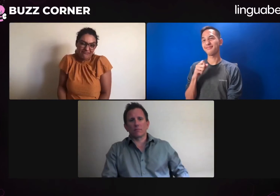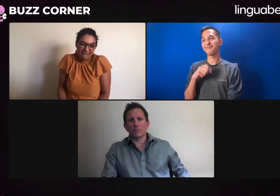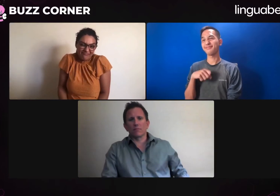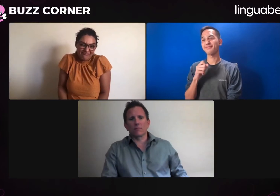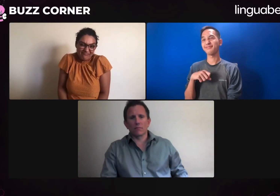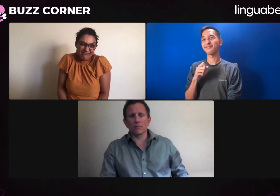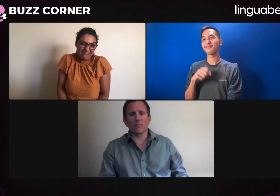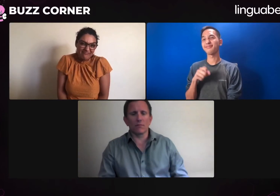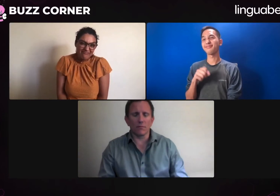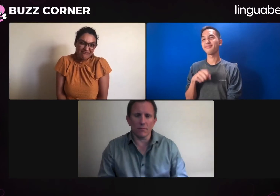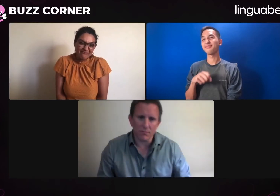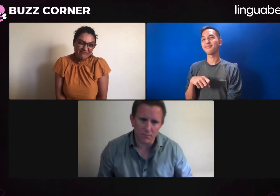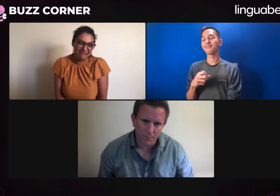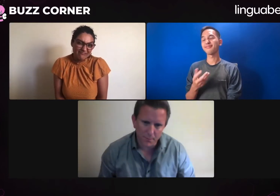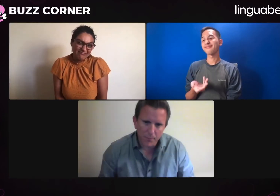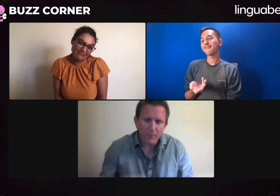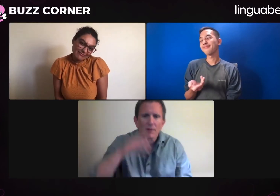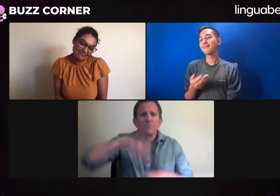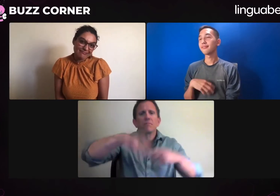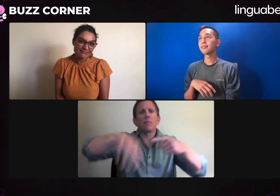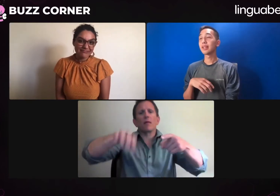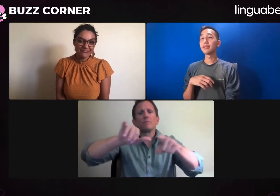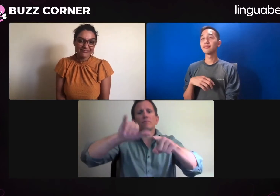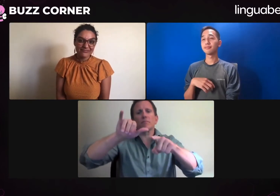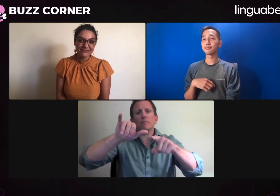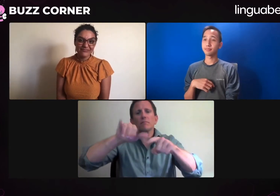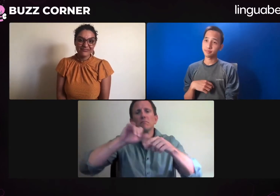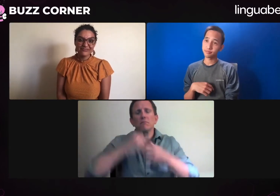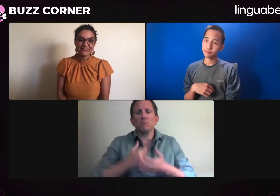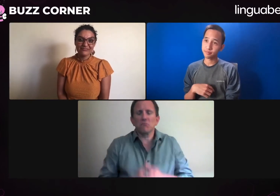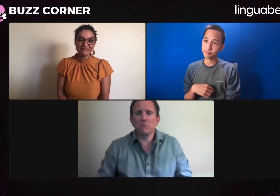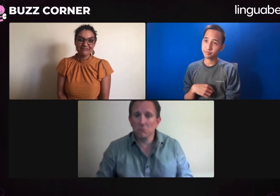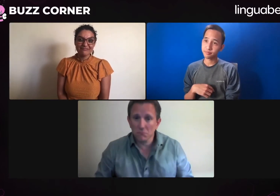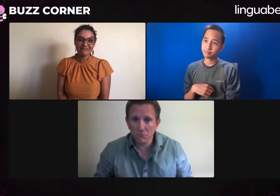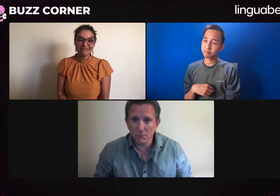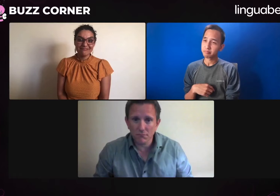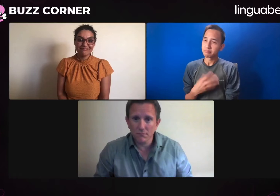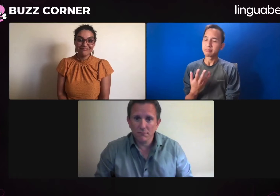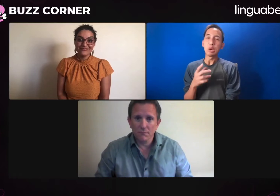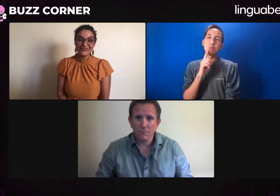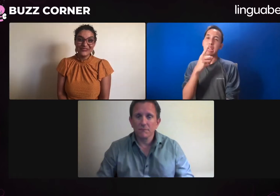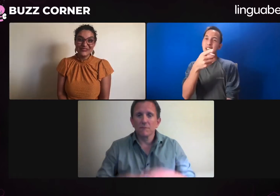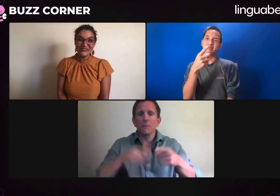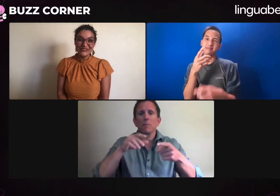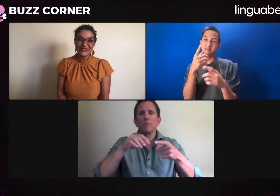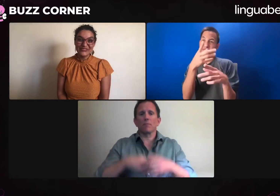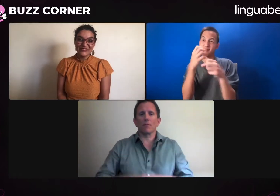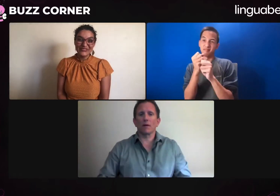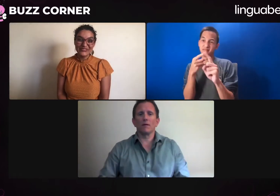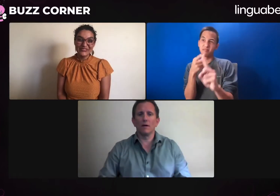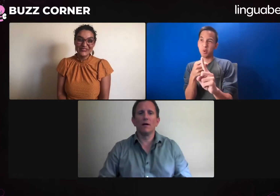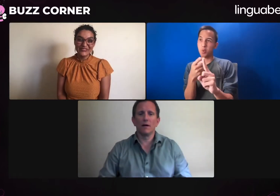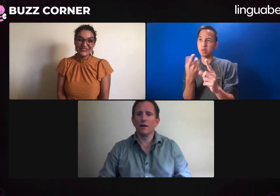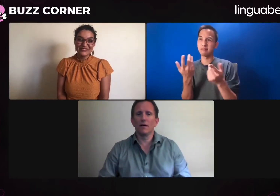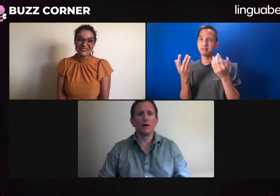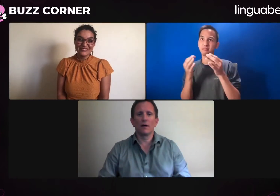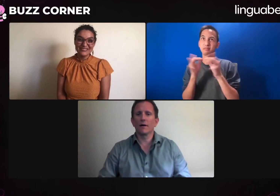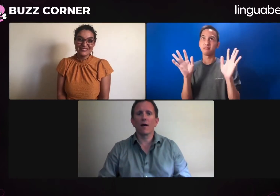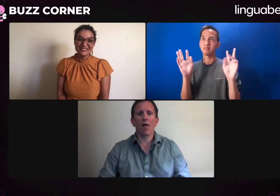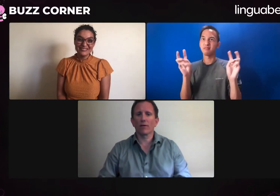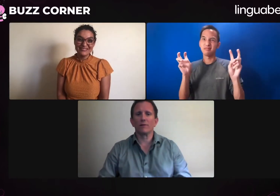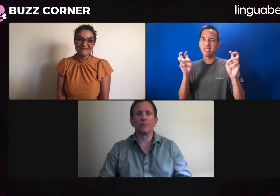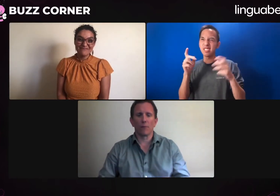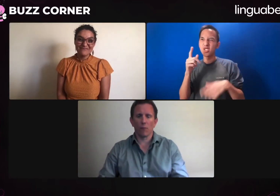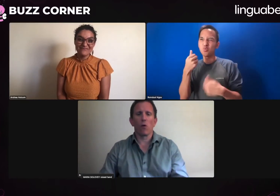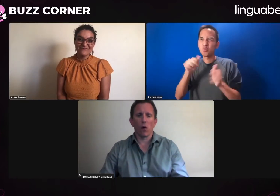their privilege. They have their head in the sand. They can't even see what they did. I'm sorry, go ahead, Rom. Well, no,